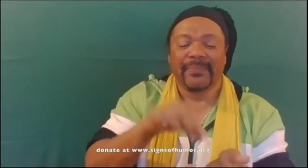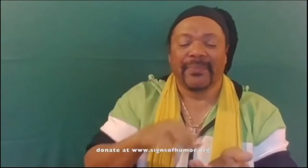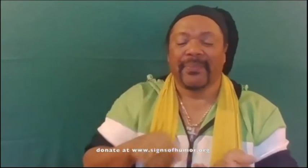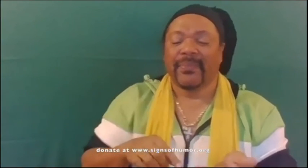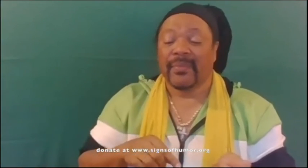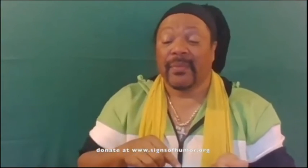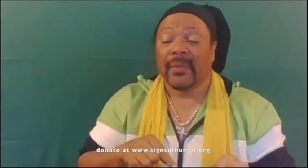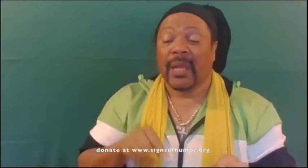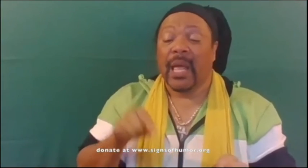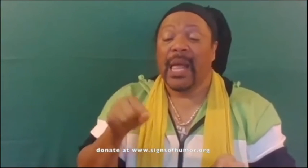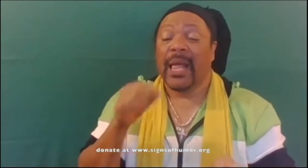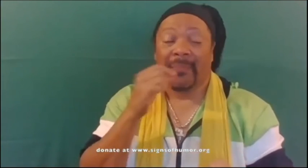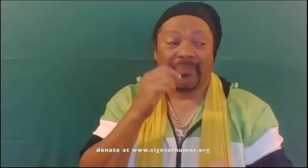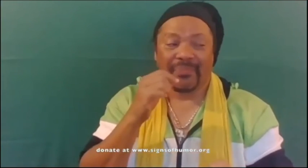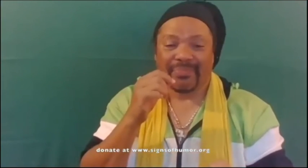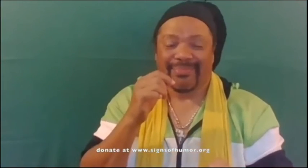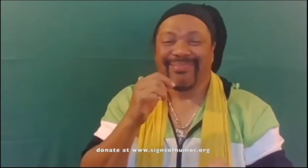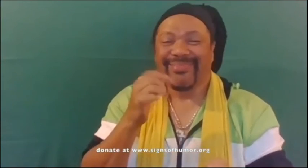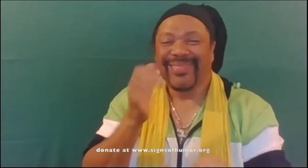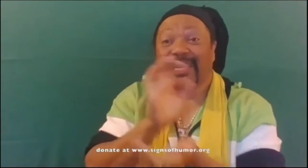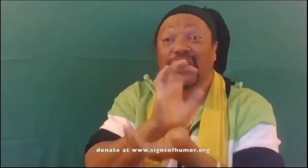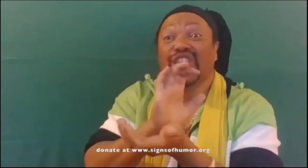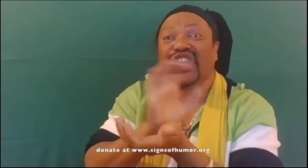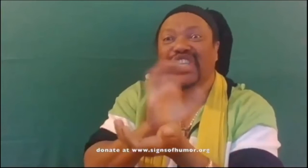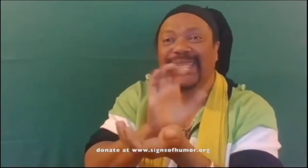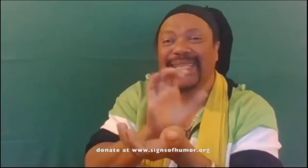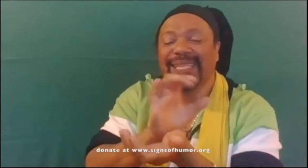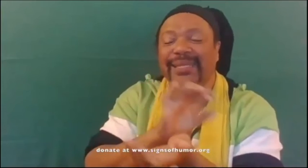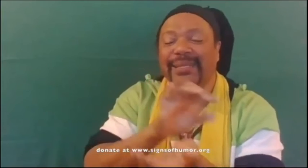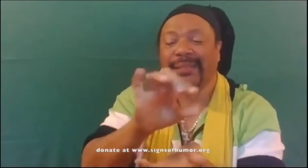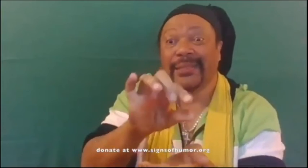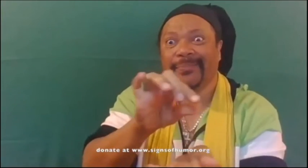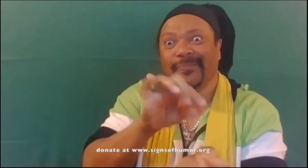I seen a spread. You know, we don't do no spread. They had cheese,